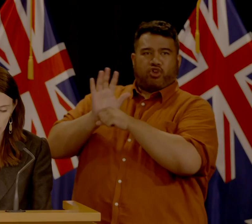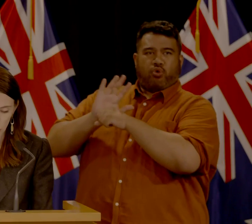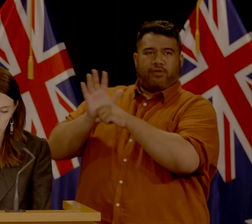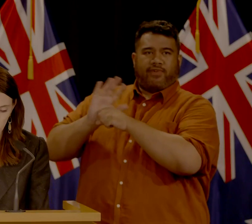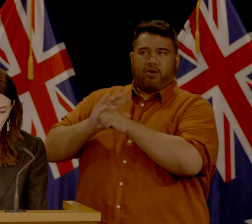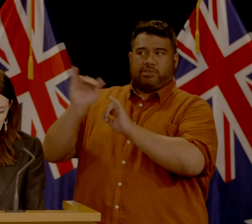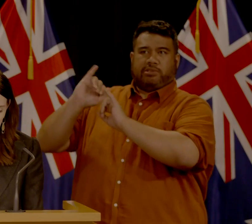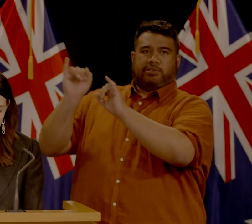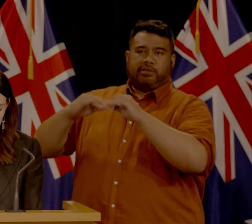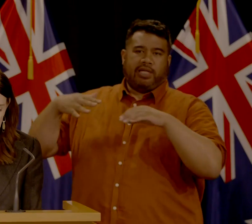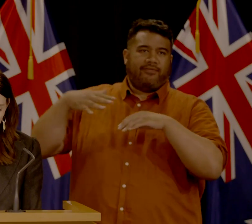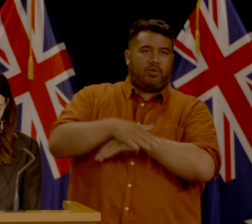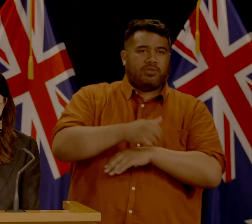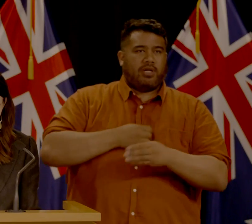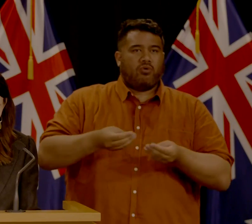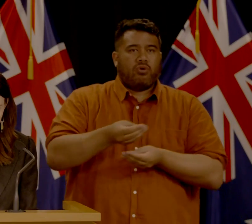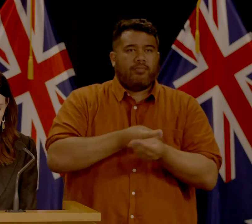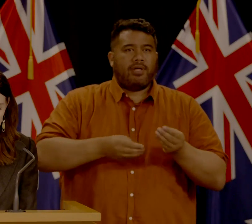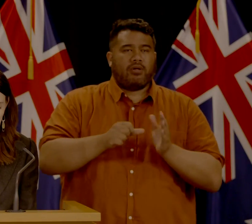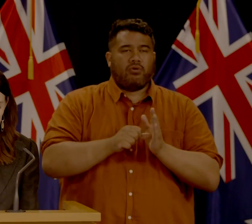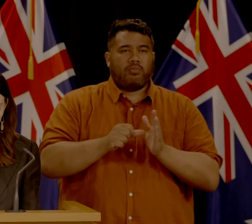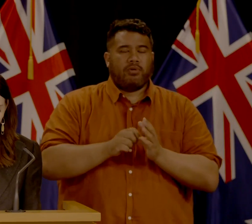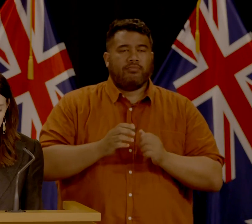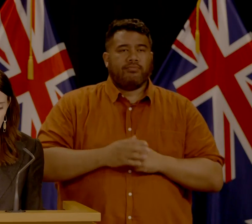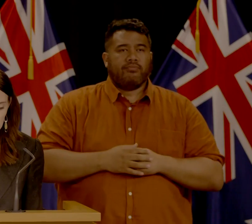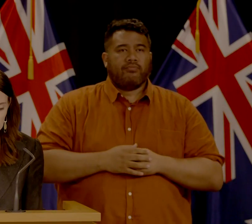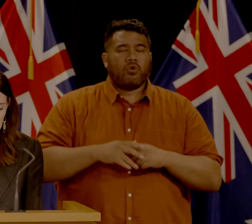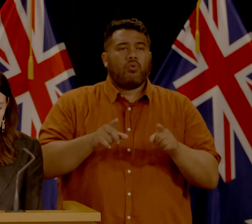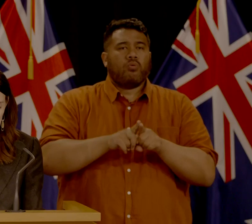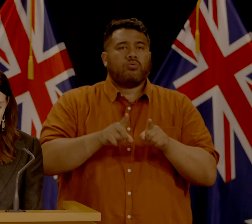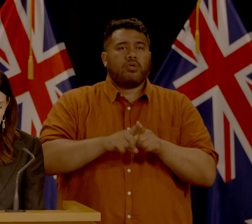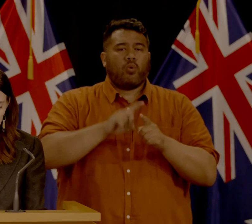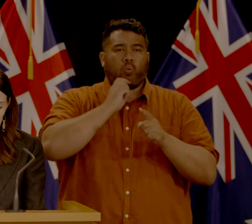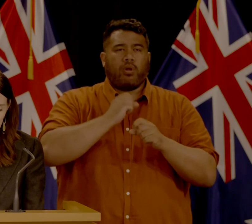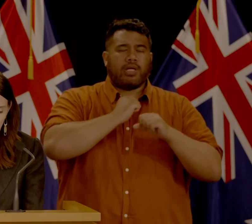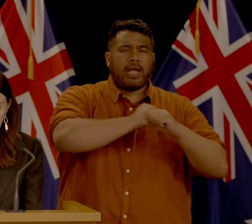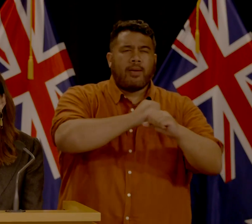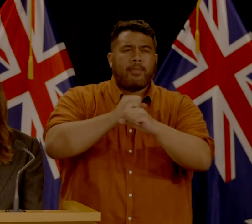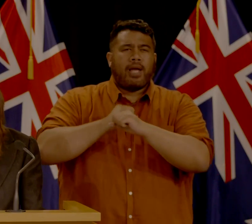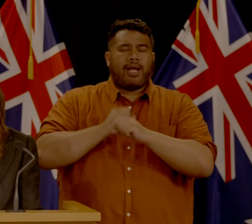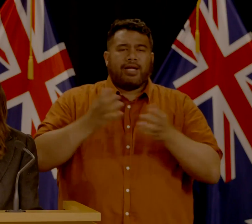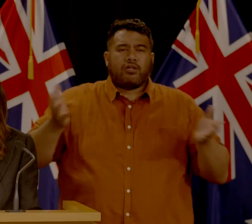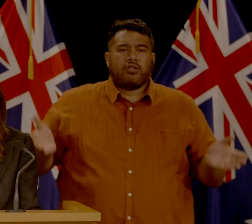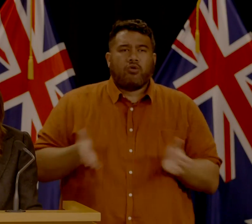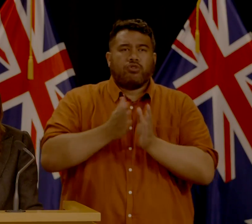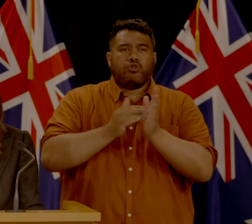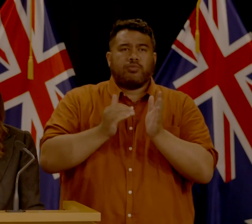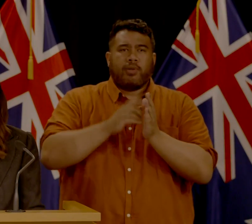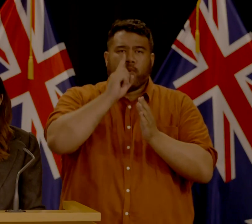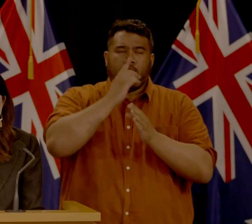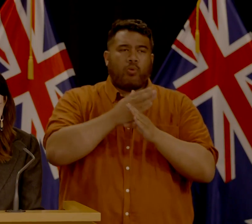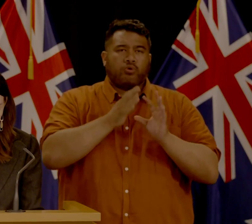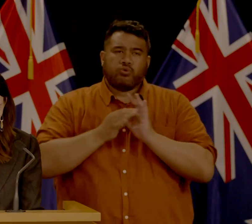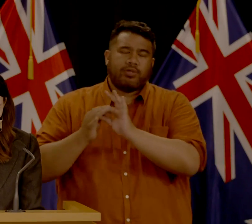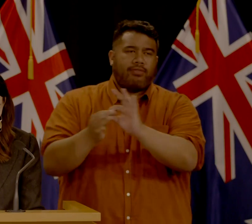Wednesday, we will launch a mass public awareness campaign that calls on New Zealanders to unite against